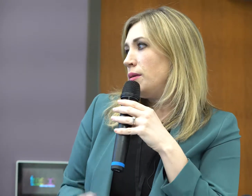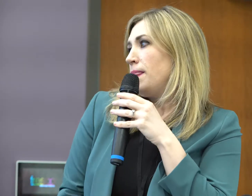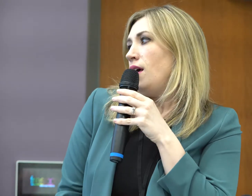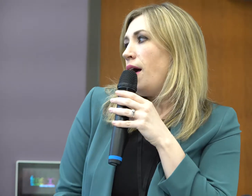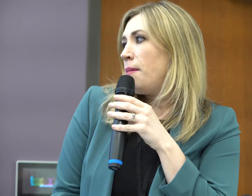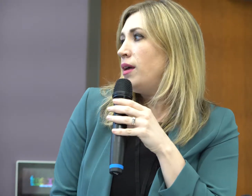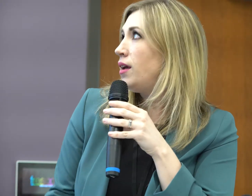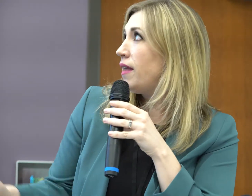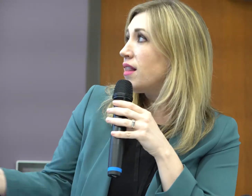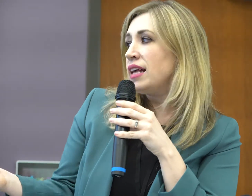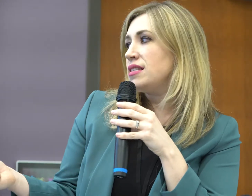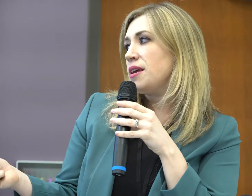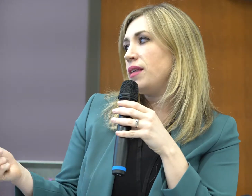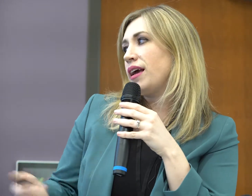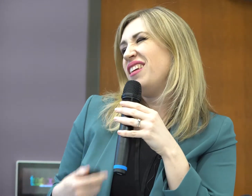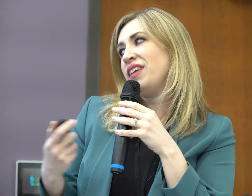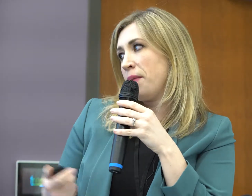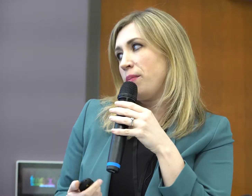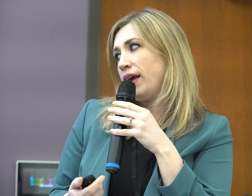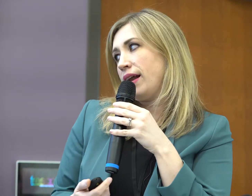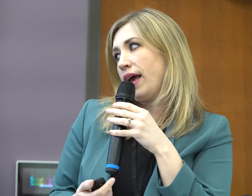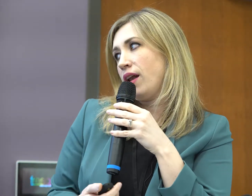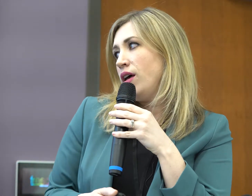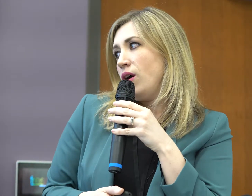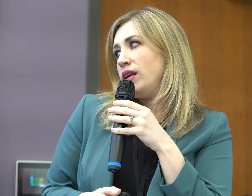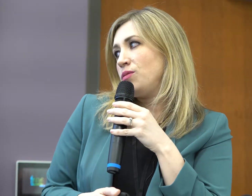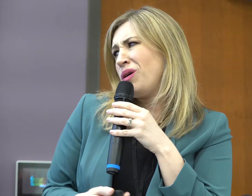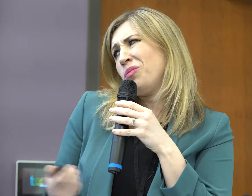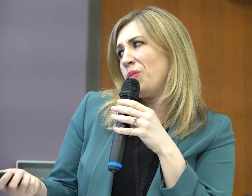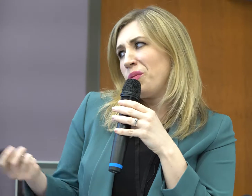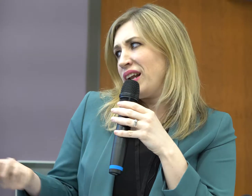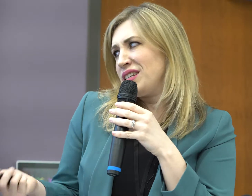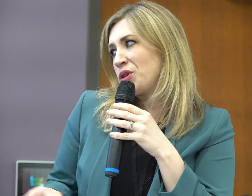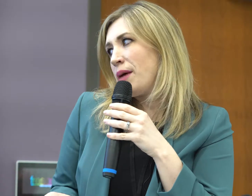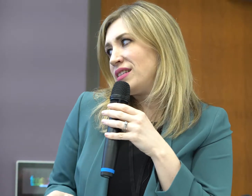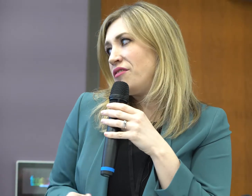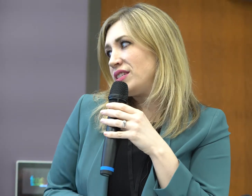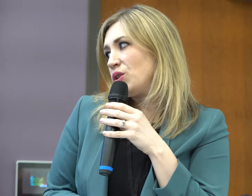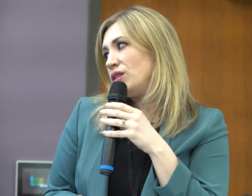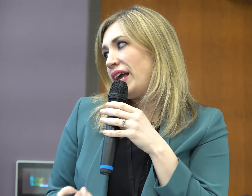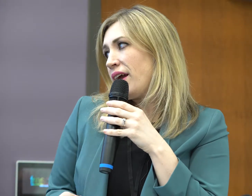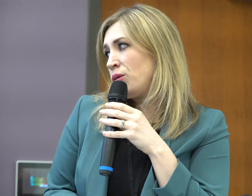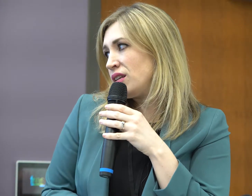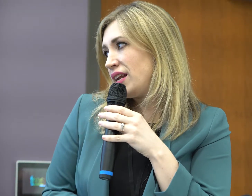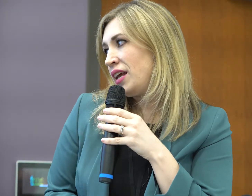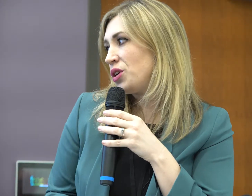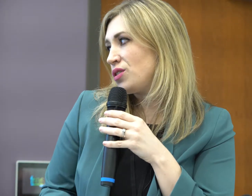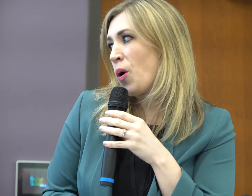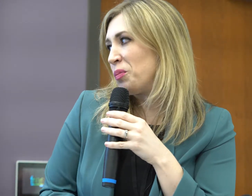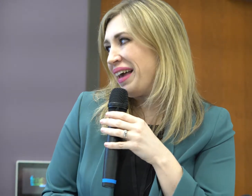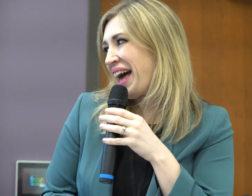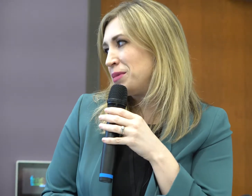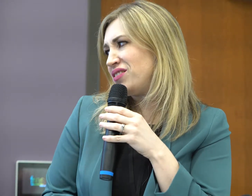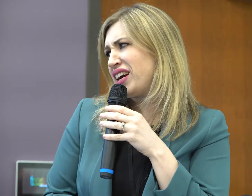settings rule. And the last theme that kind of came up again and again is what we're going to describe as the physical layout that